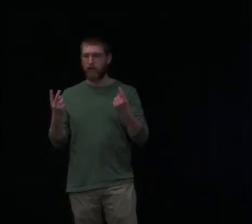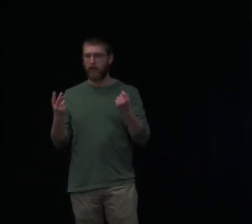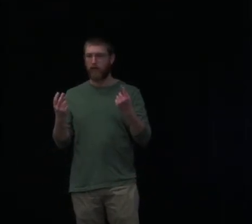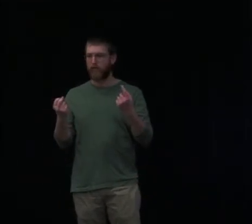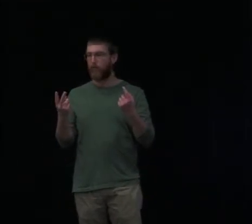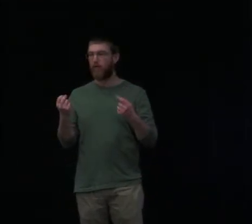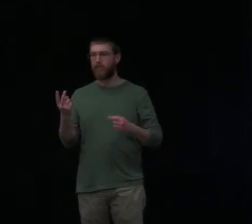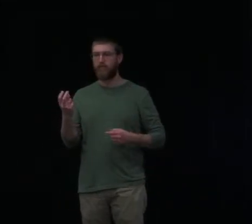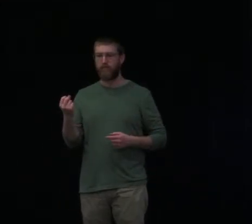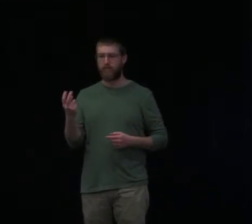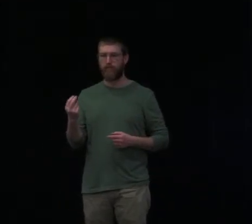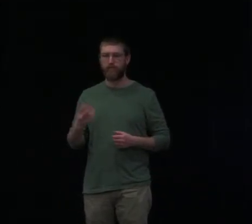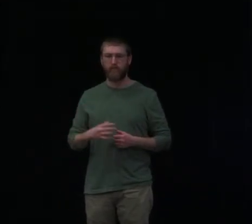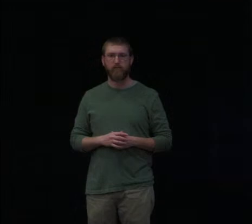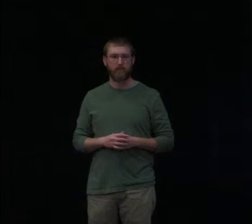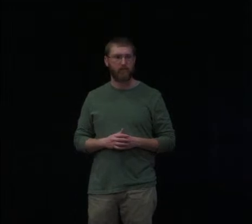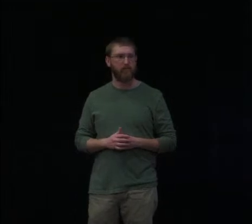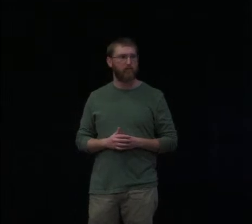12, I'm sorry.